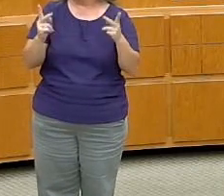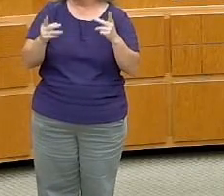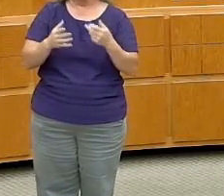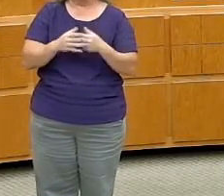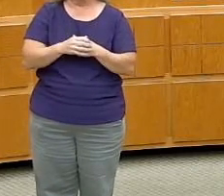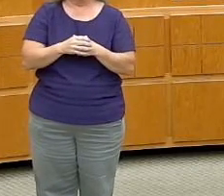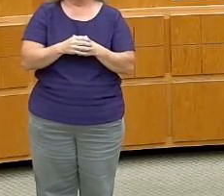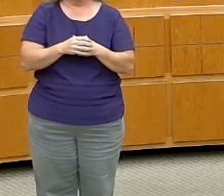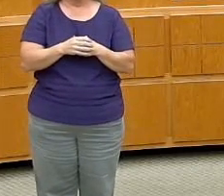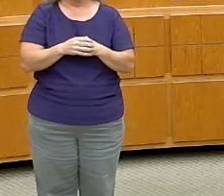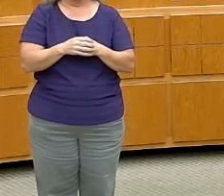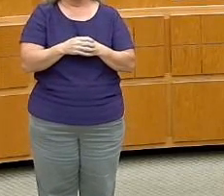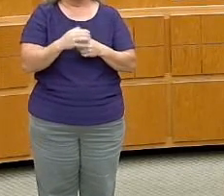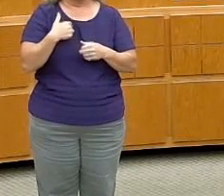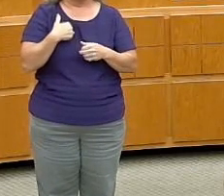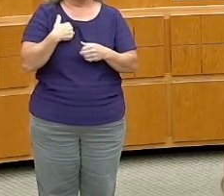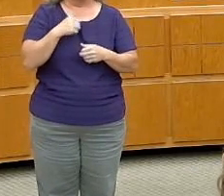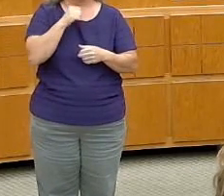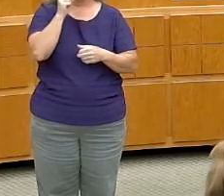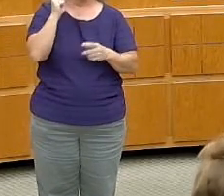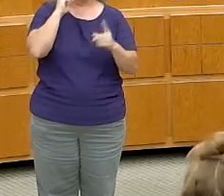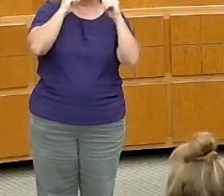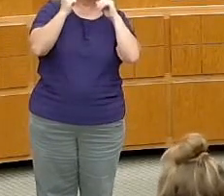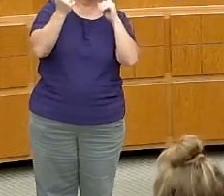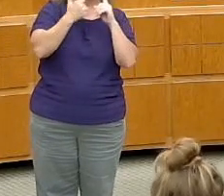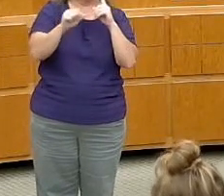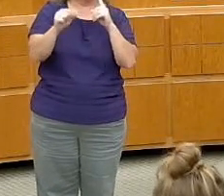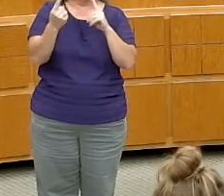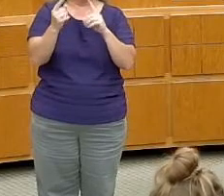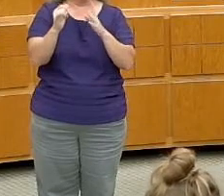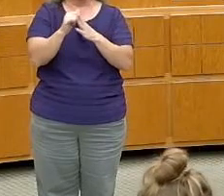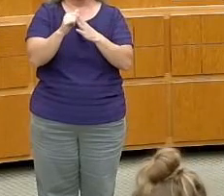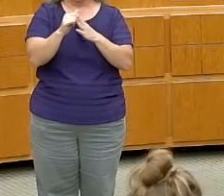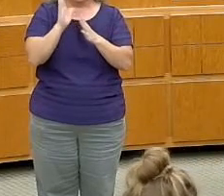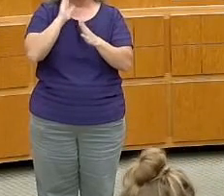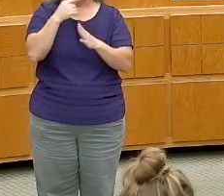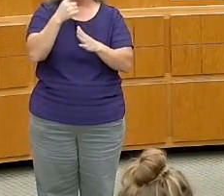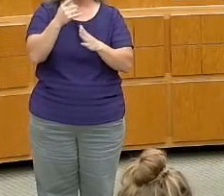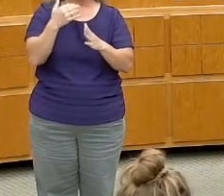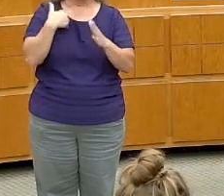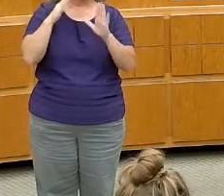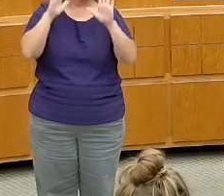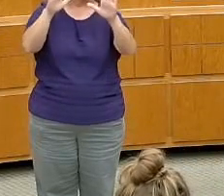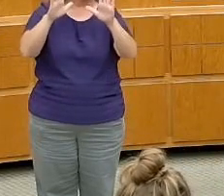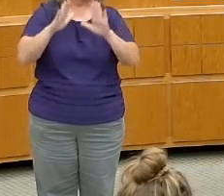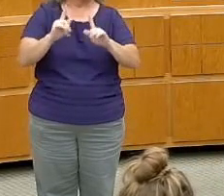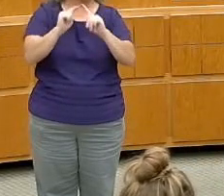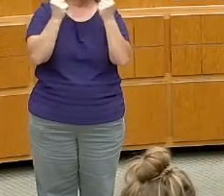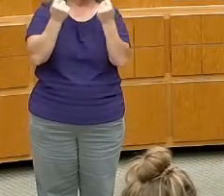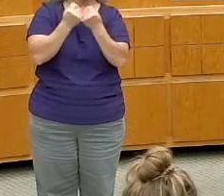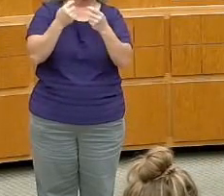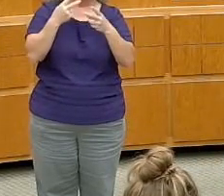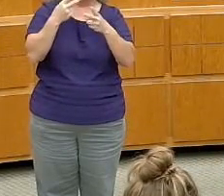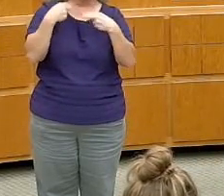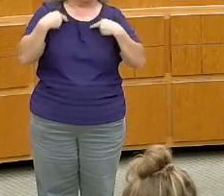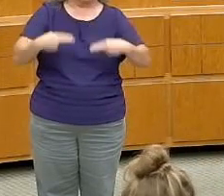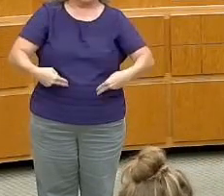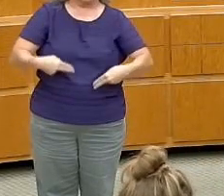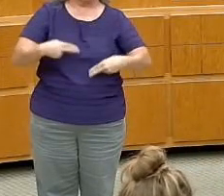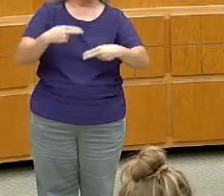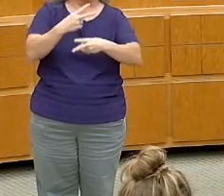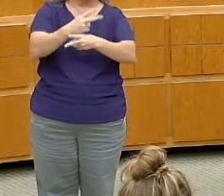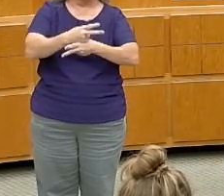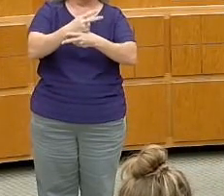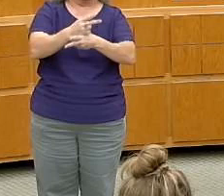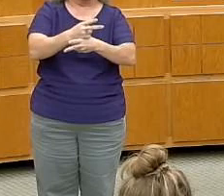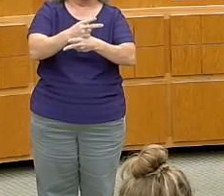No, I've not done that. I will tell you that you have a tremendous team of healthcare professionals here, led by,